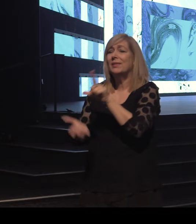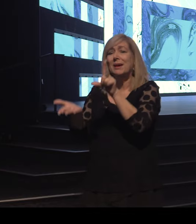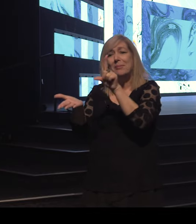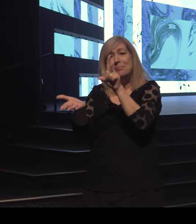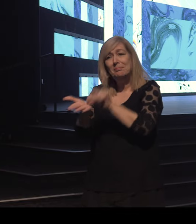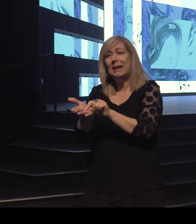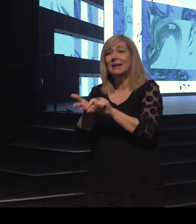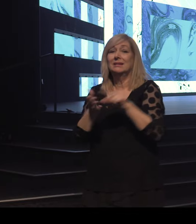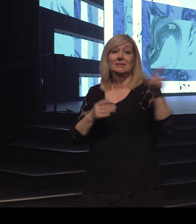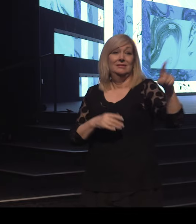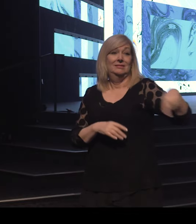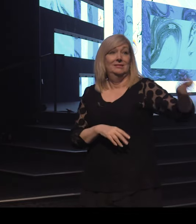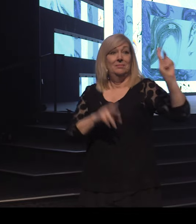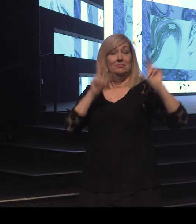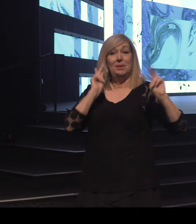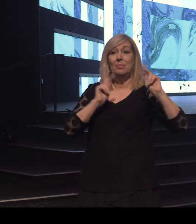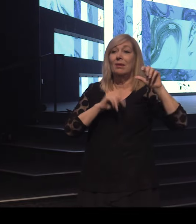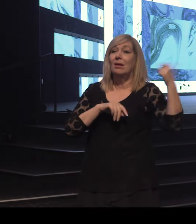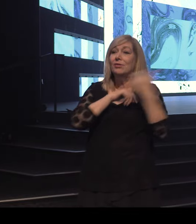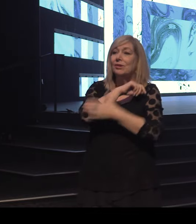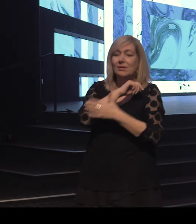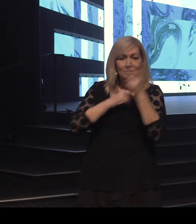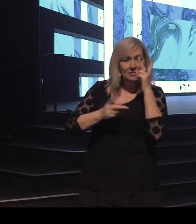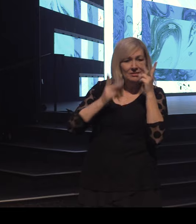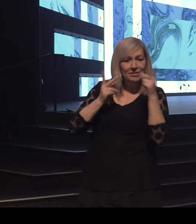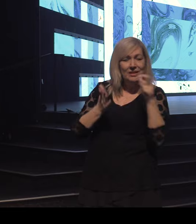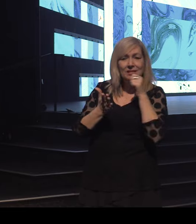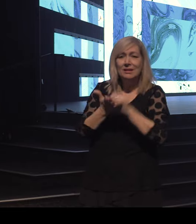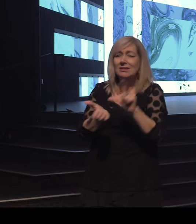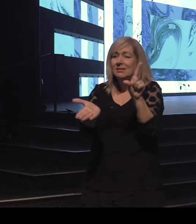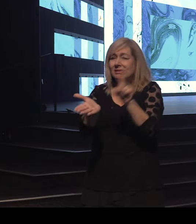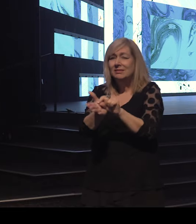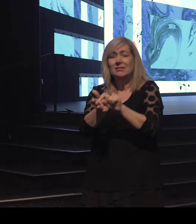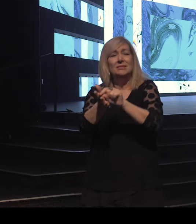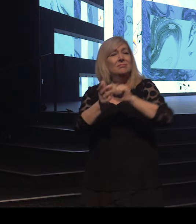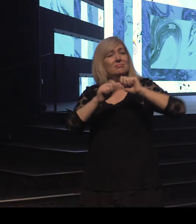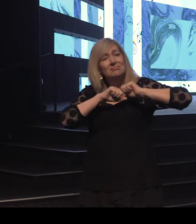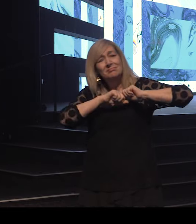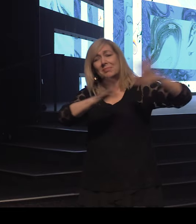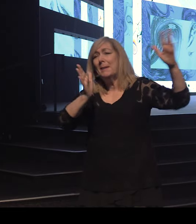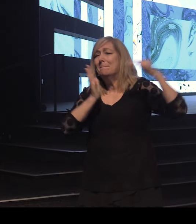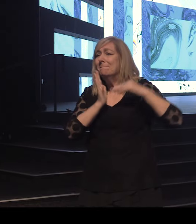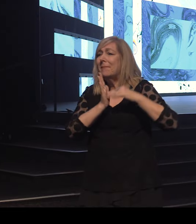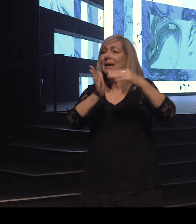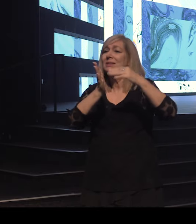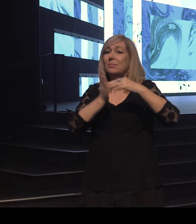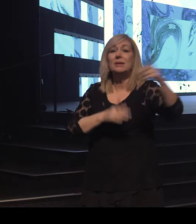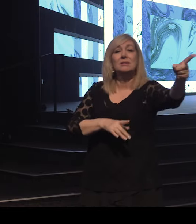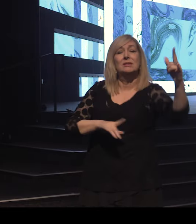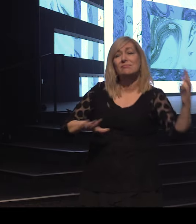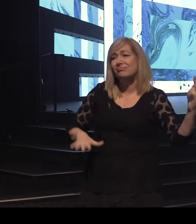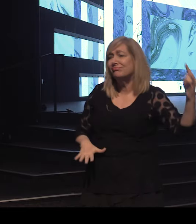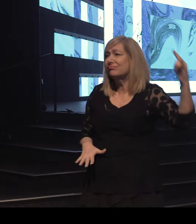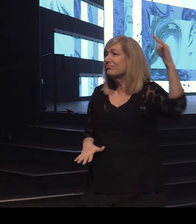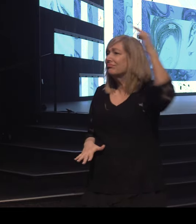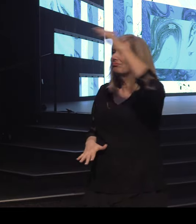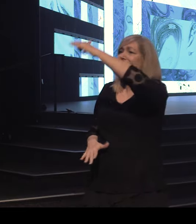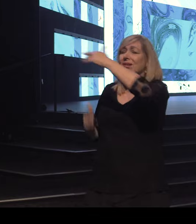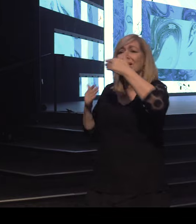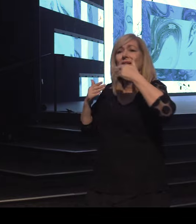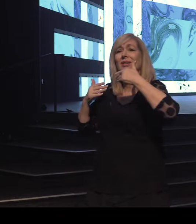copies of her sixth letter, loaded the copies on bomber aircrafts, flew in over Germany, opened the